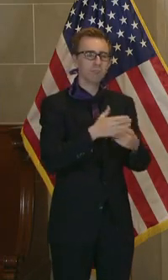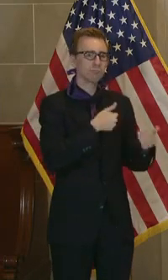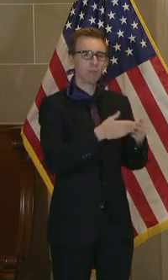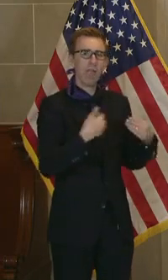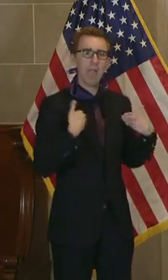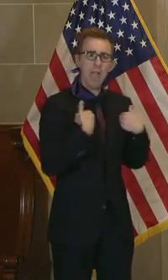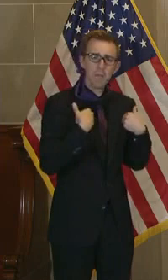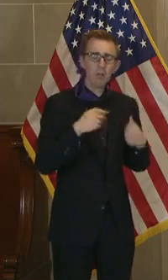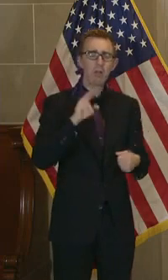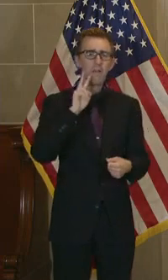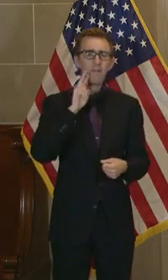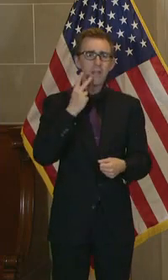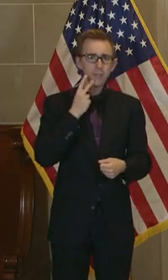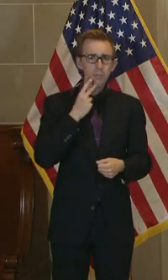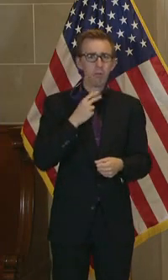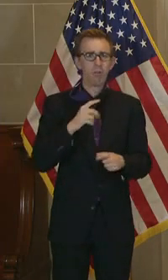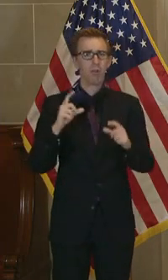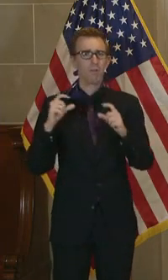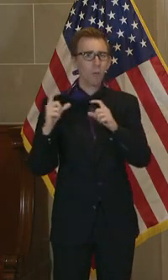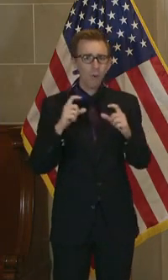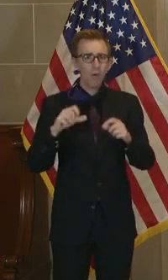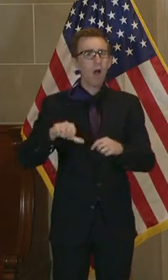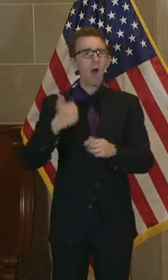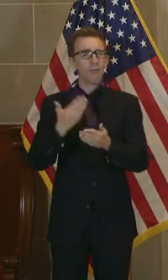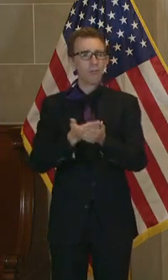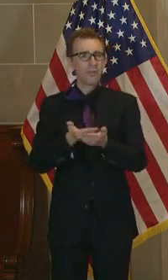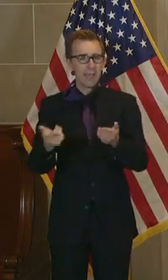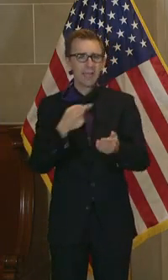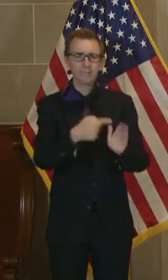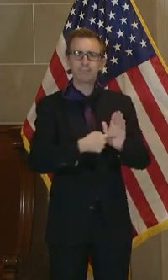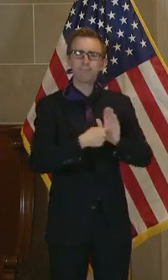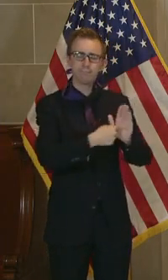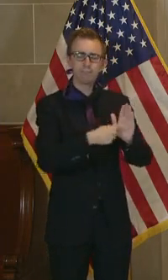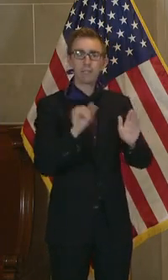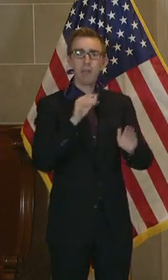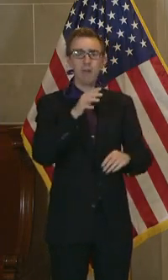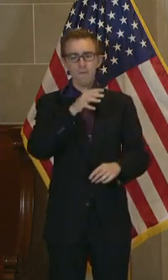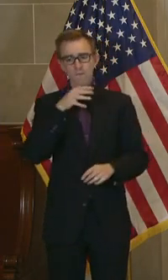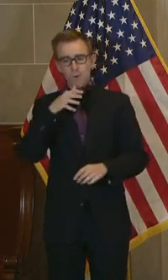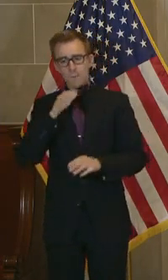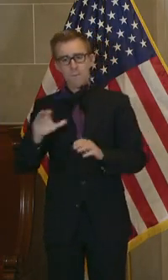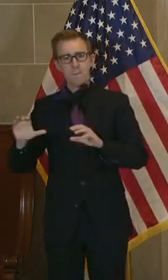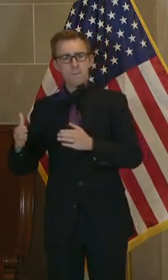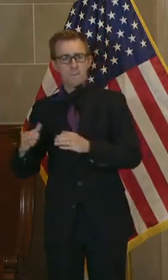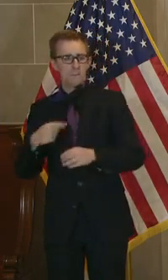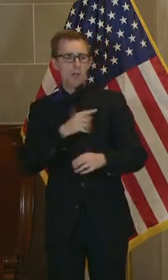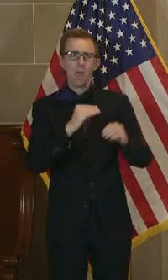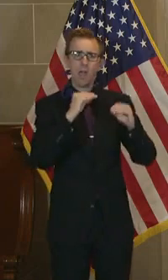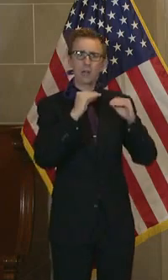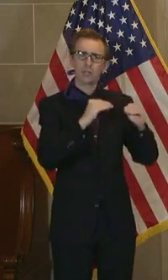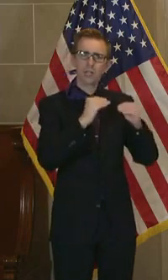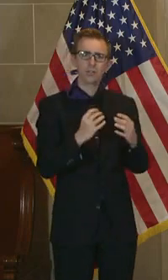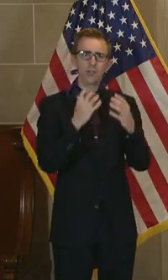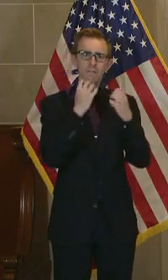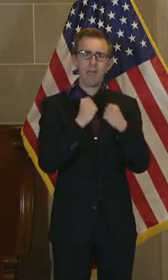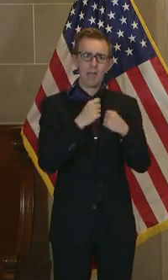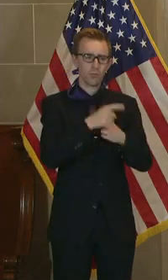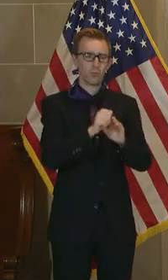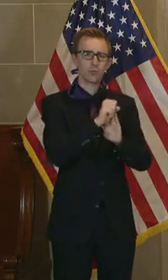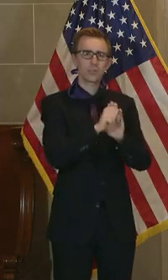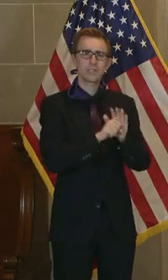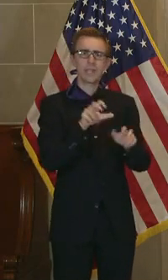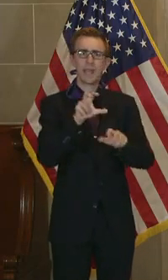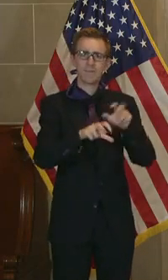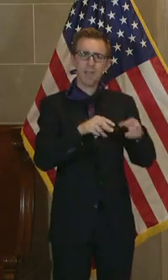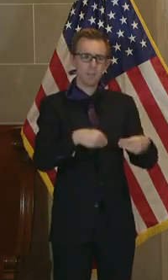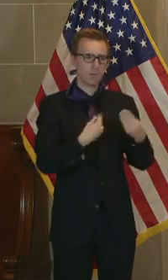vegetables, photos, or other items. Just like farming, it's amazing to see the educational value that the State Fair provides